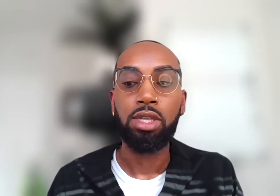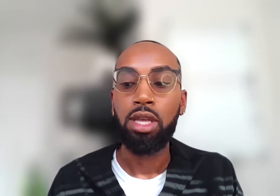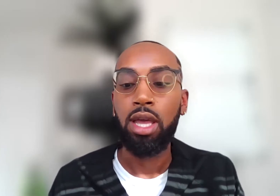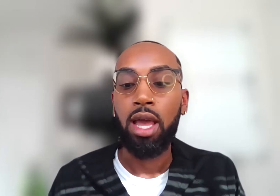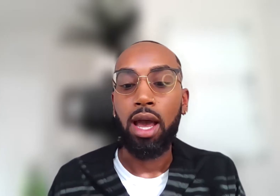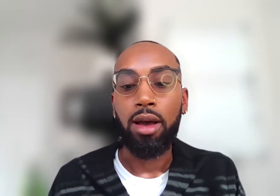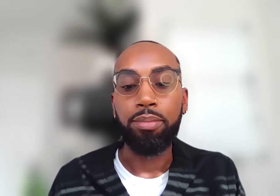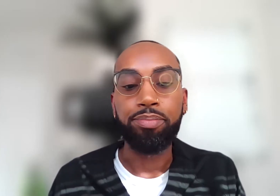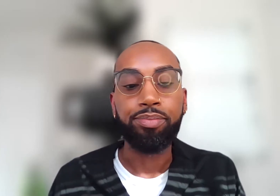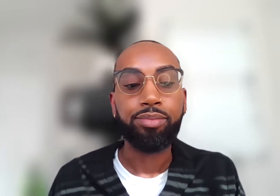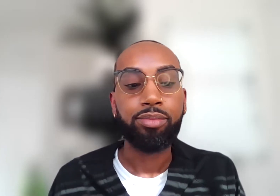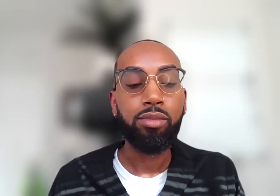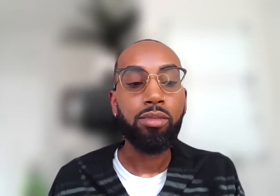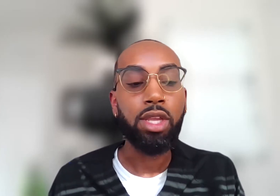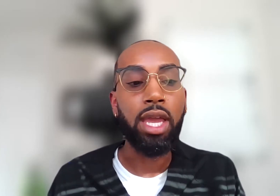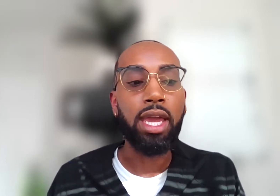individuals.